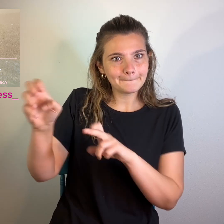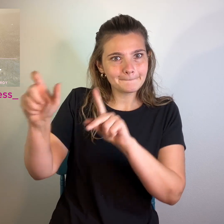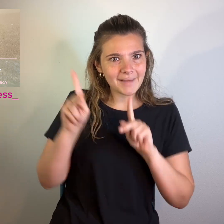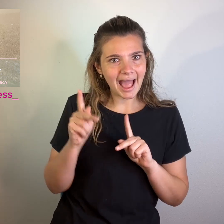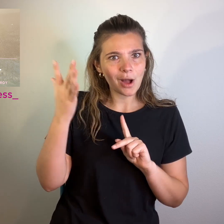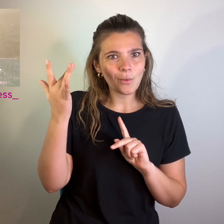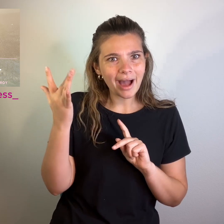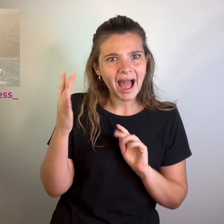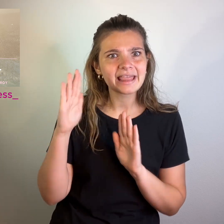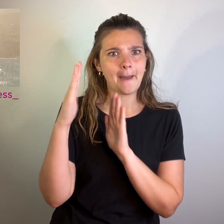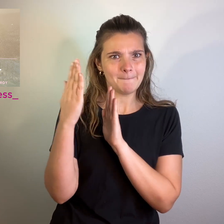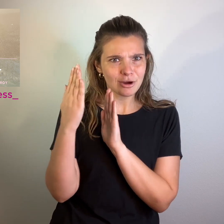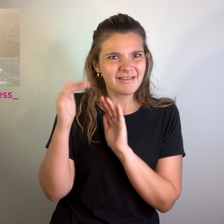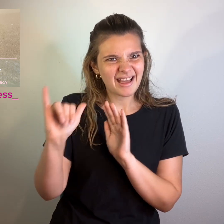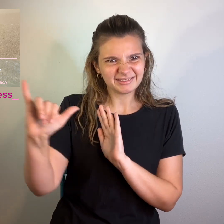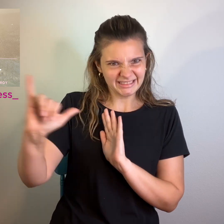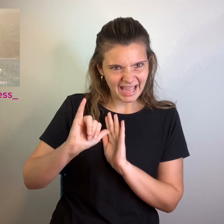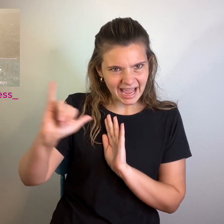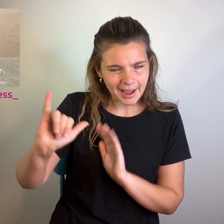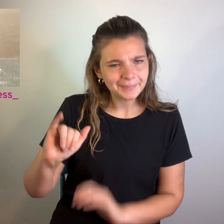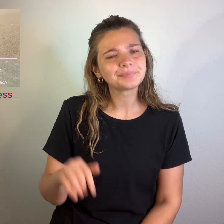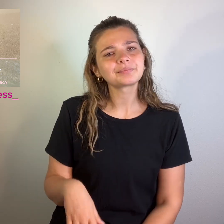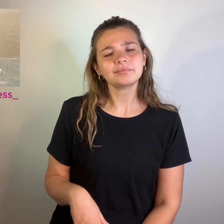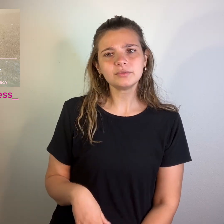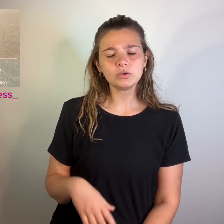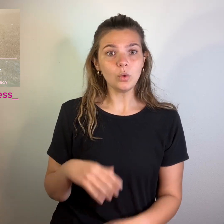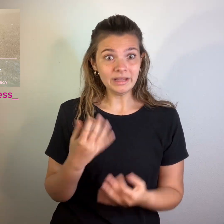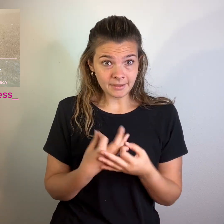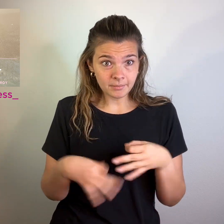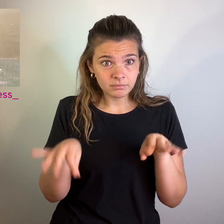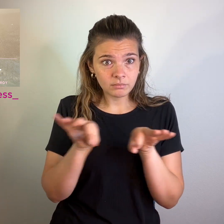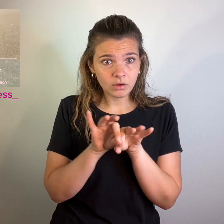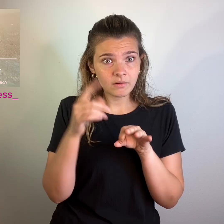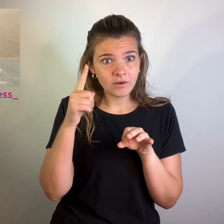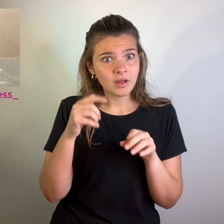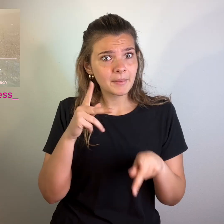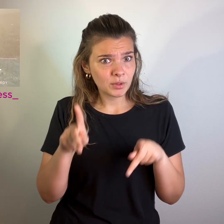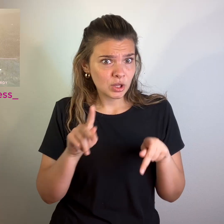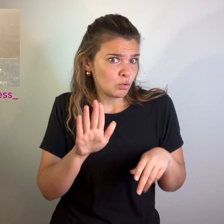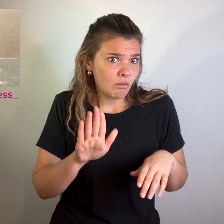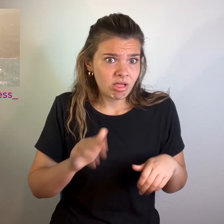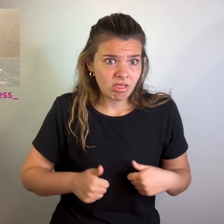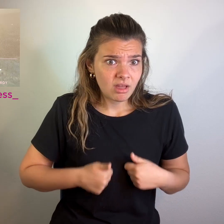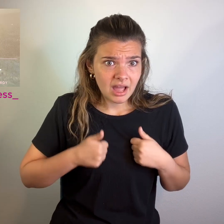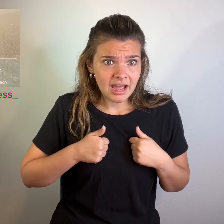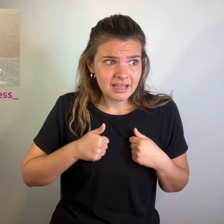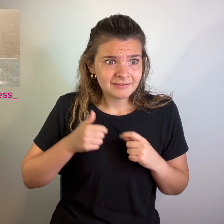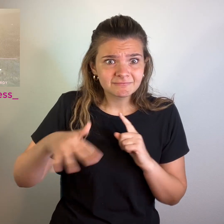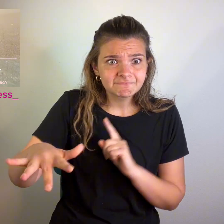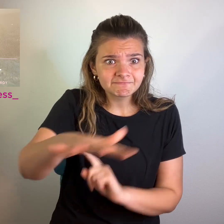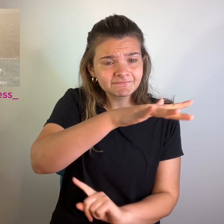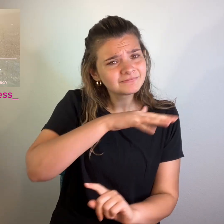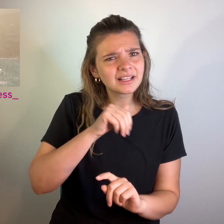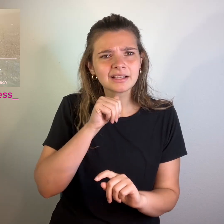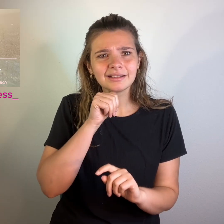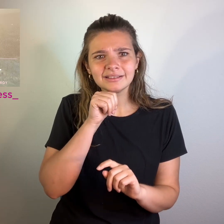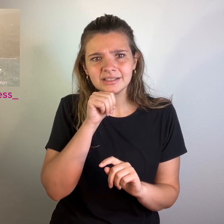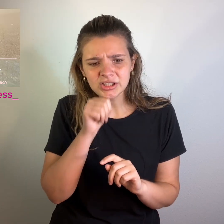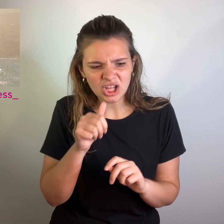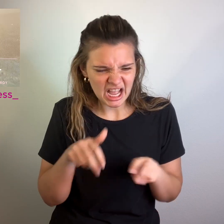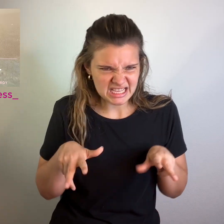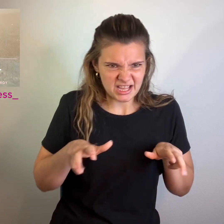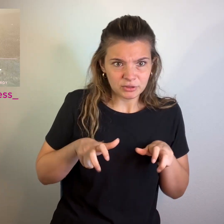mirror of that. Now, it's important to do this for the people in your life. It's not selfless, it's not selfish,